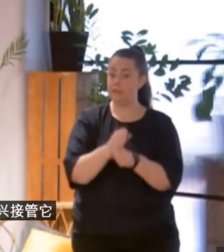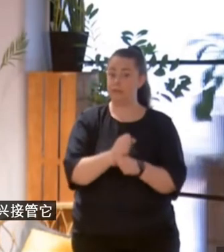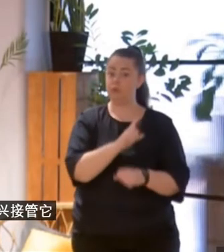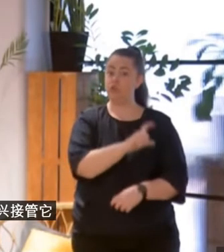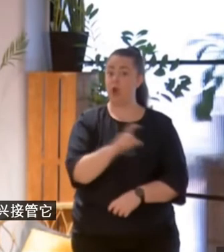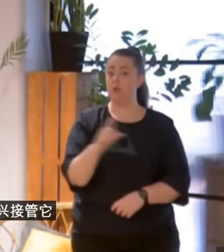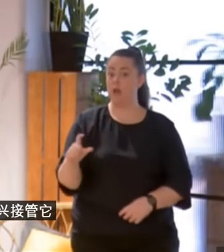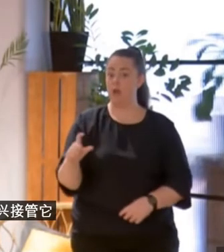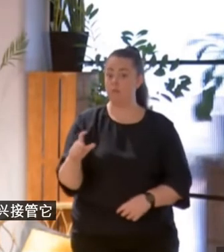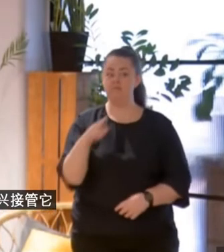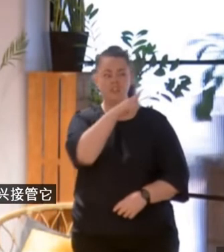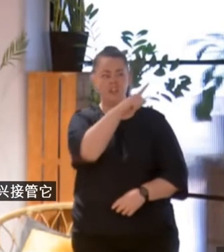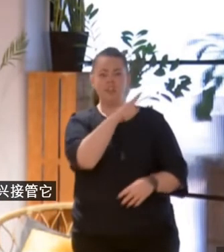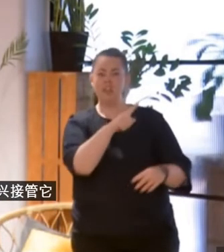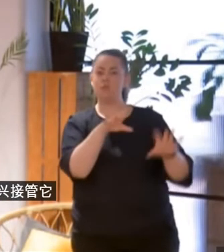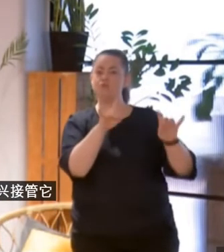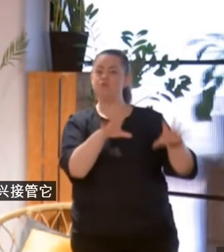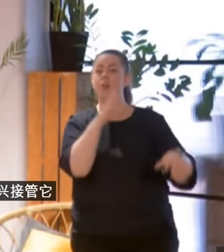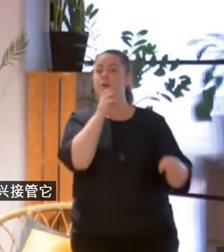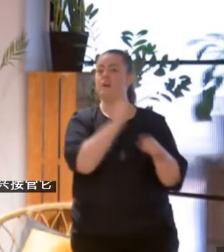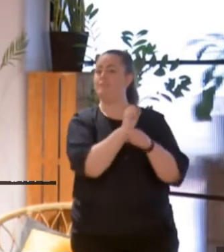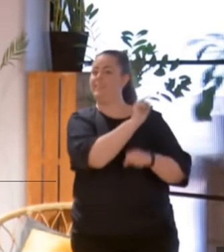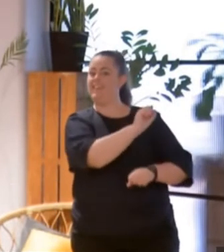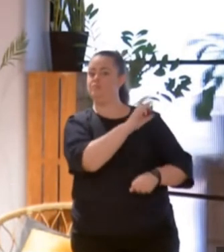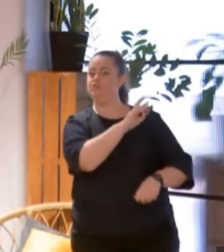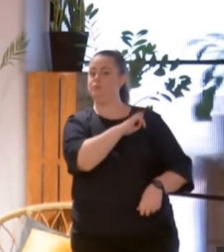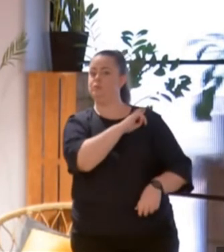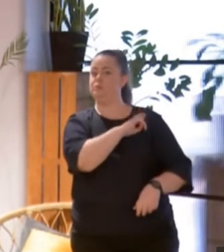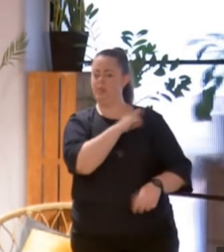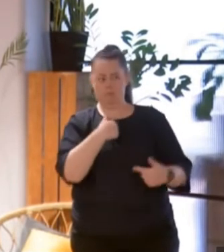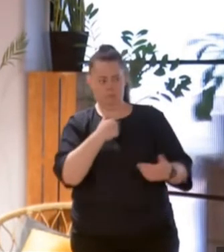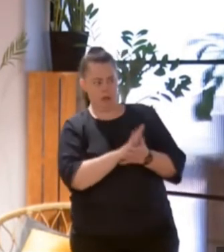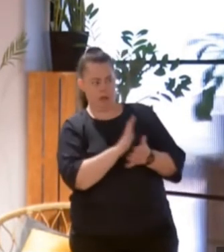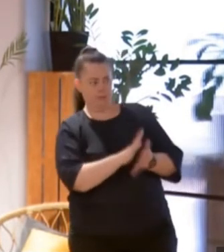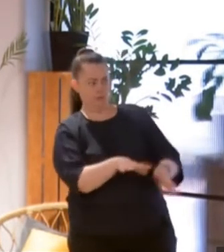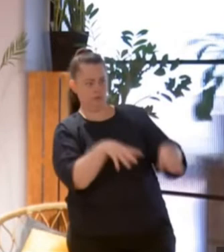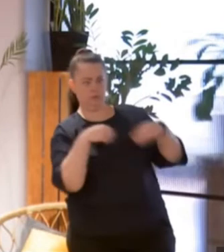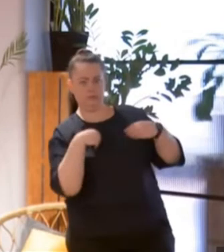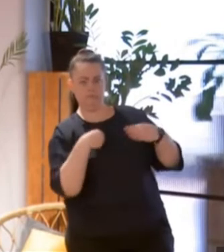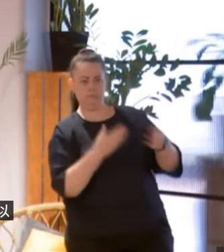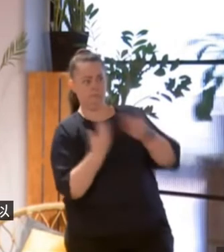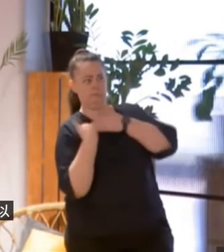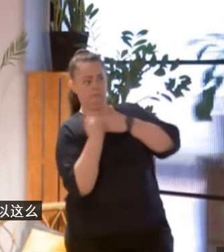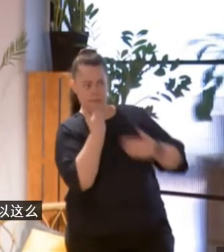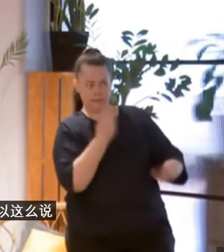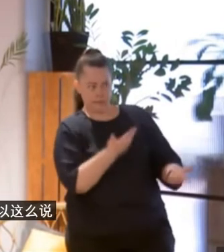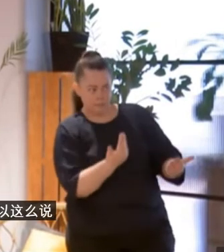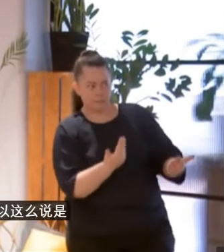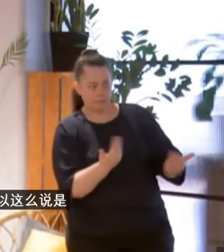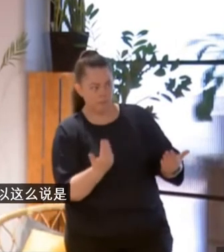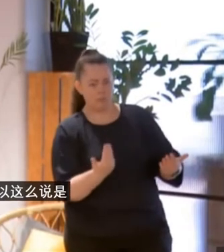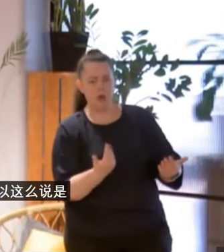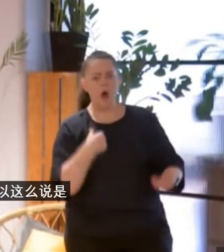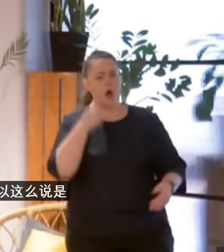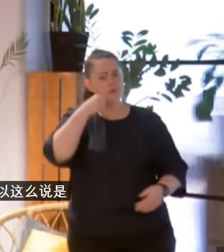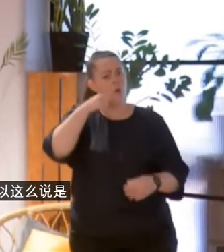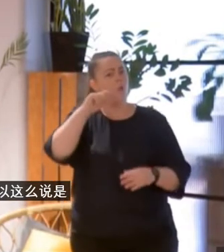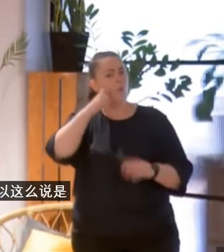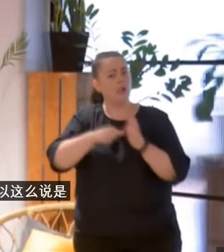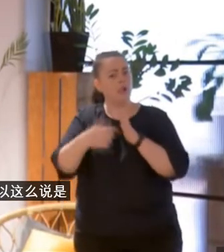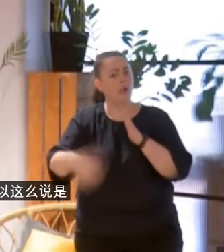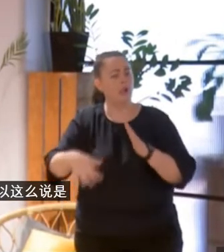take it over. Obviously, there's a financial cost to that, and that would need to be worked out. But the reason we say that is because